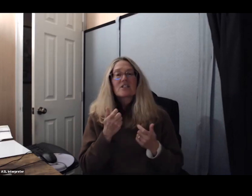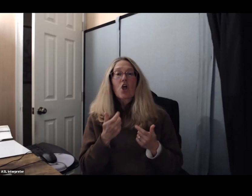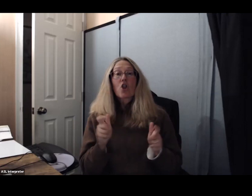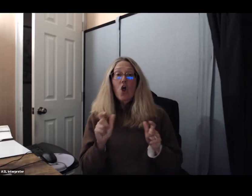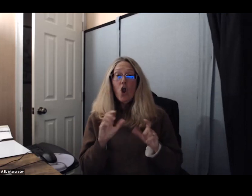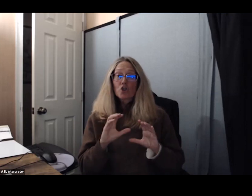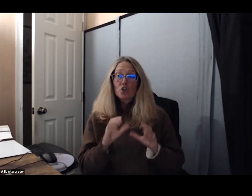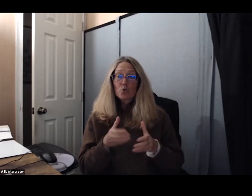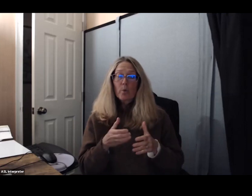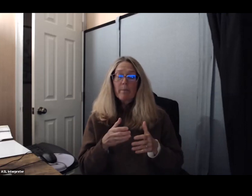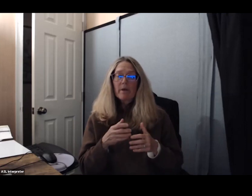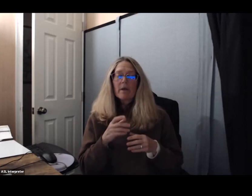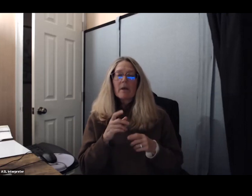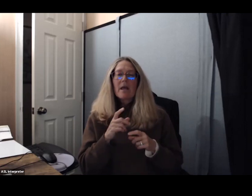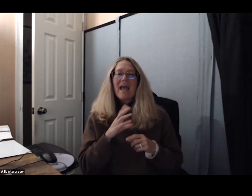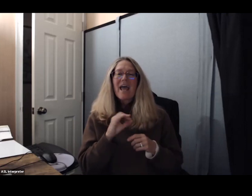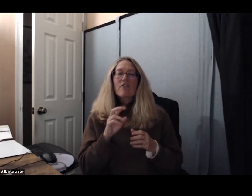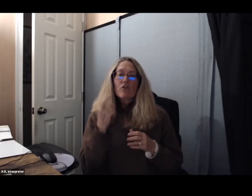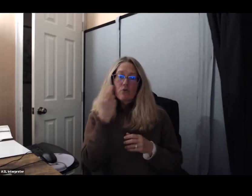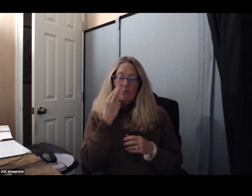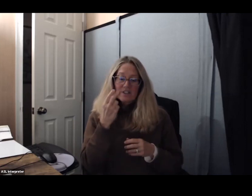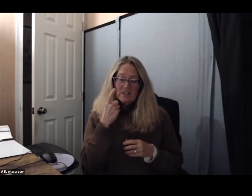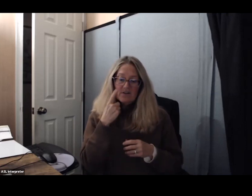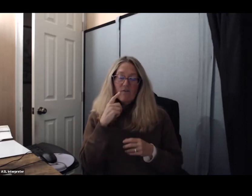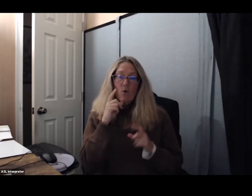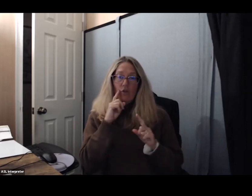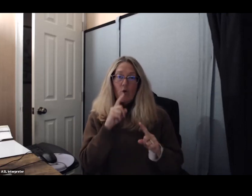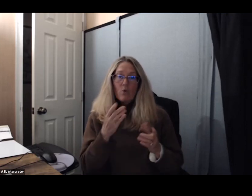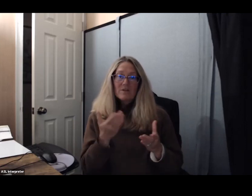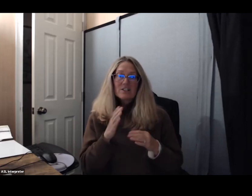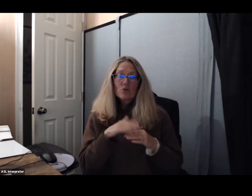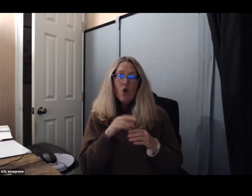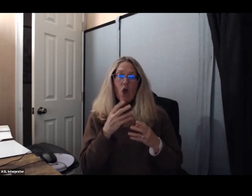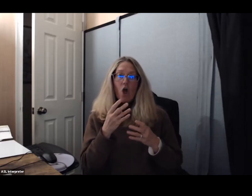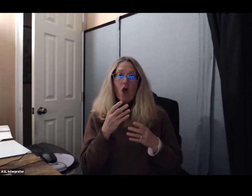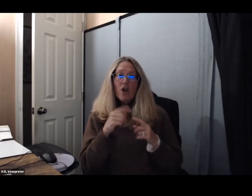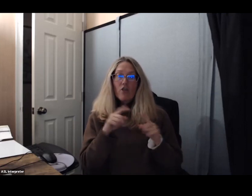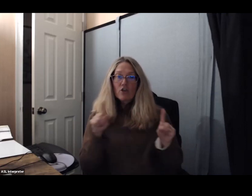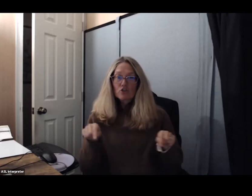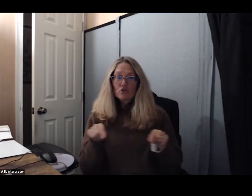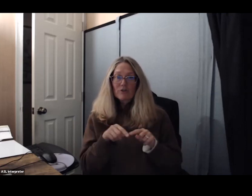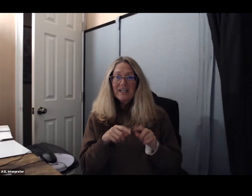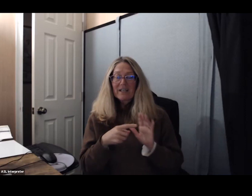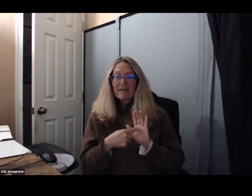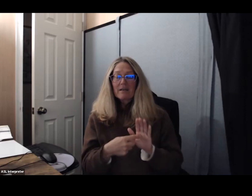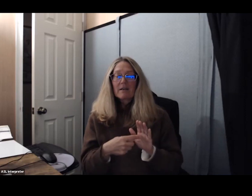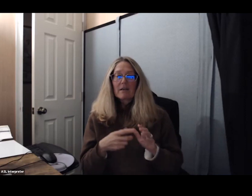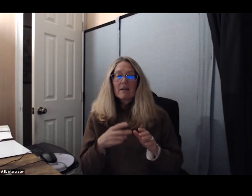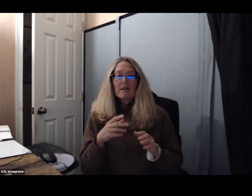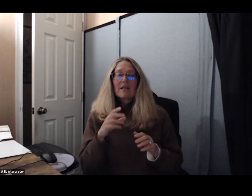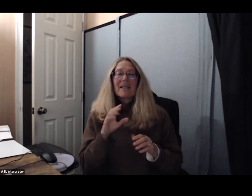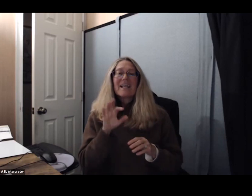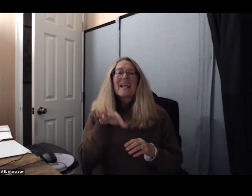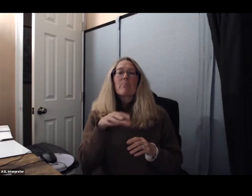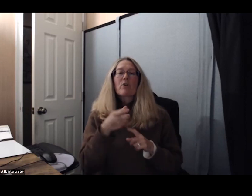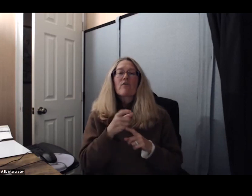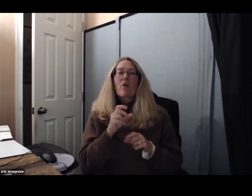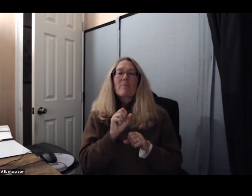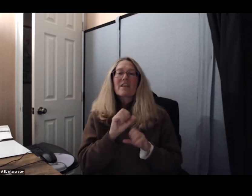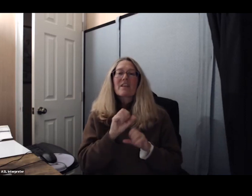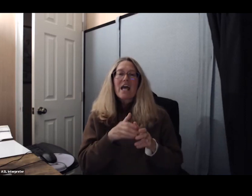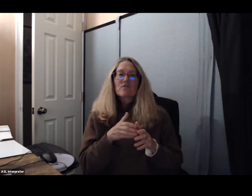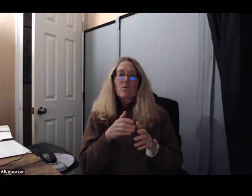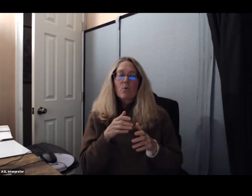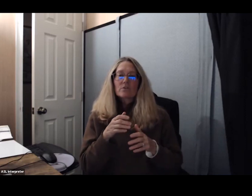large group. And the purpose and the goal is here on the screen for you. It was to obtain input from the task force regarding the